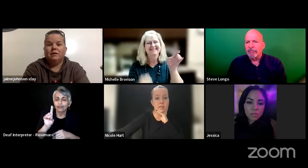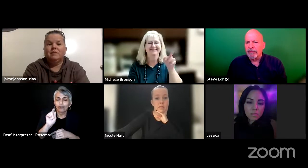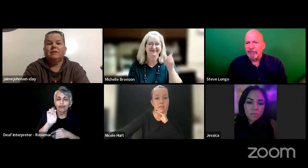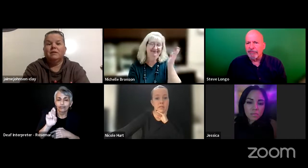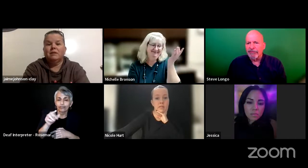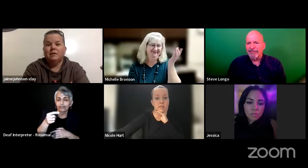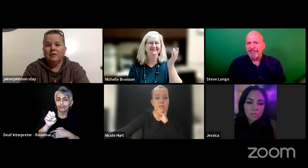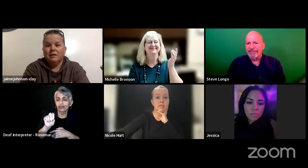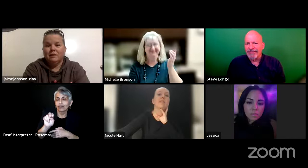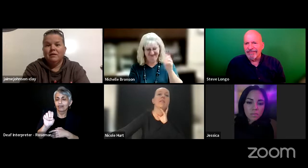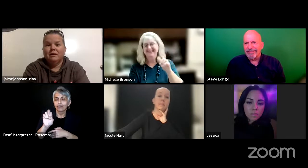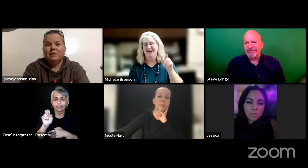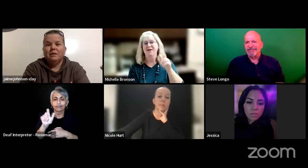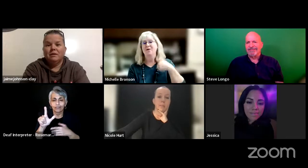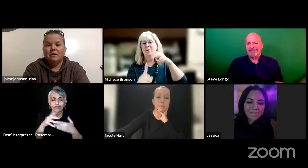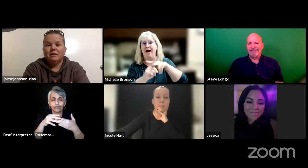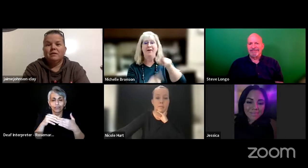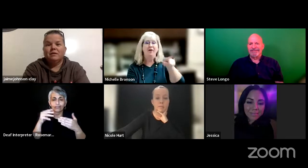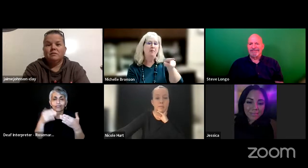that franchise.